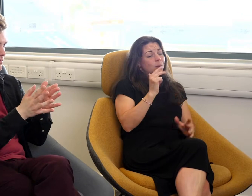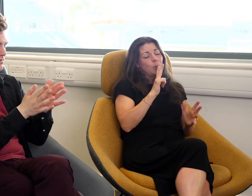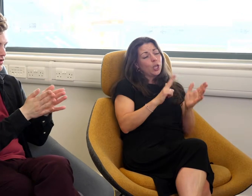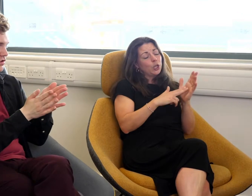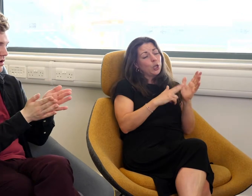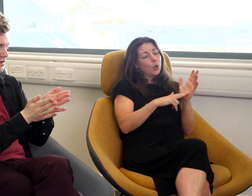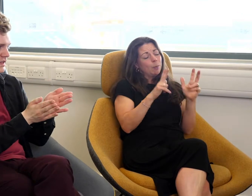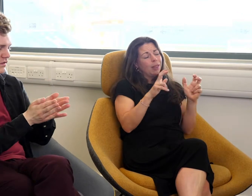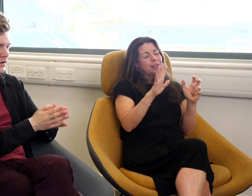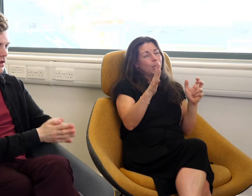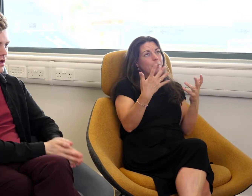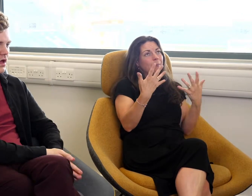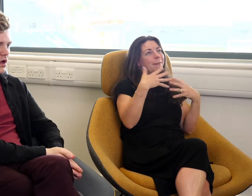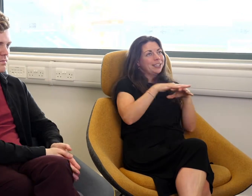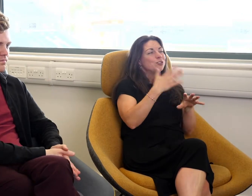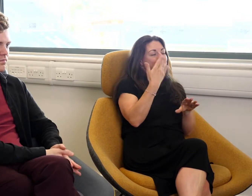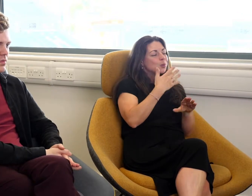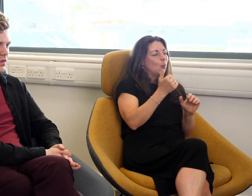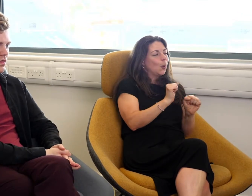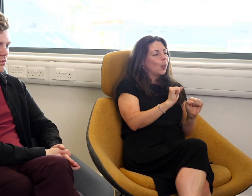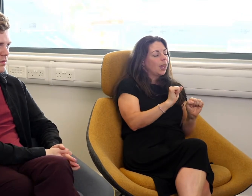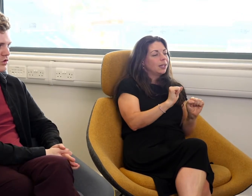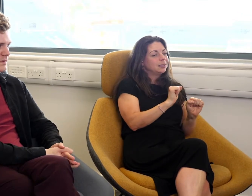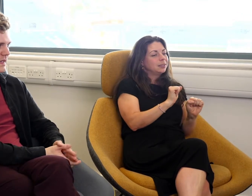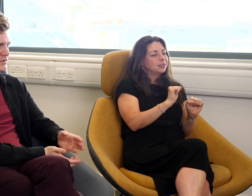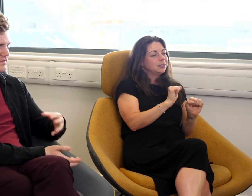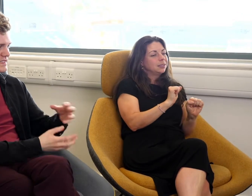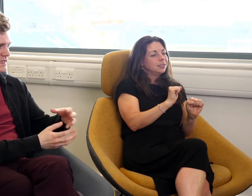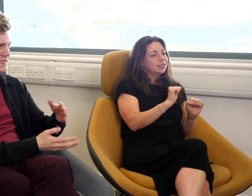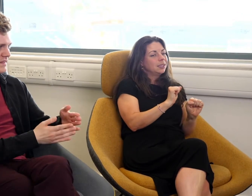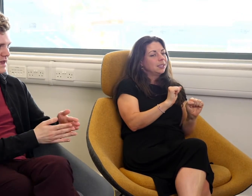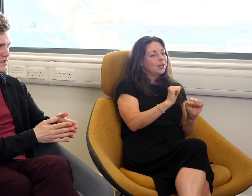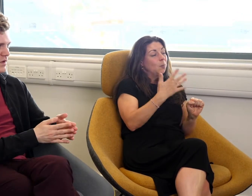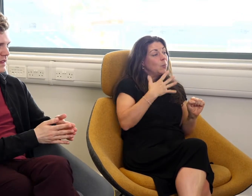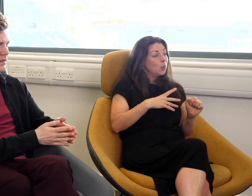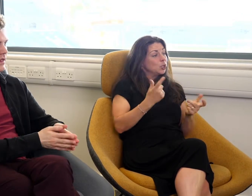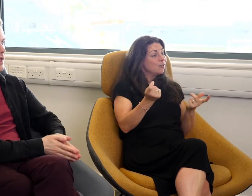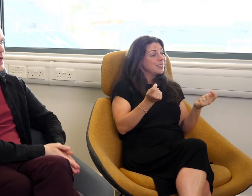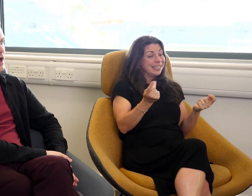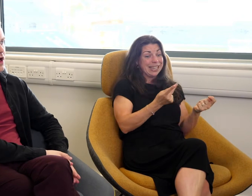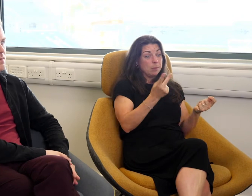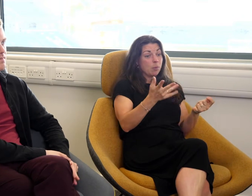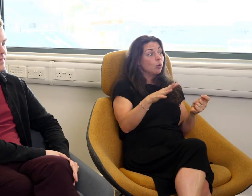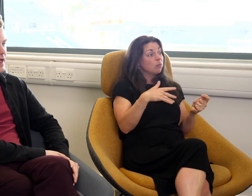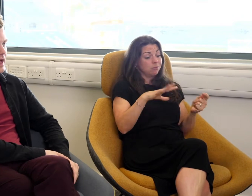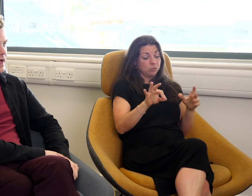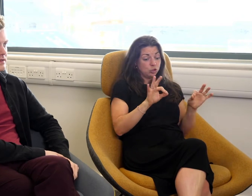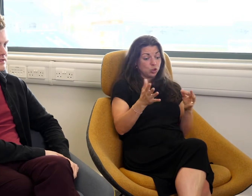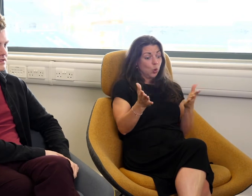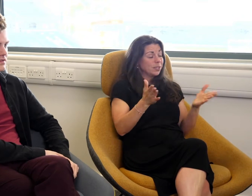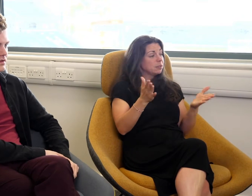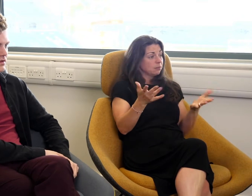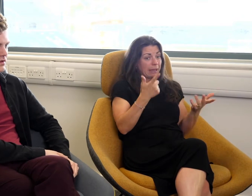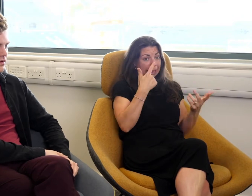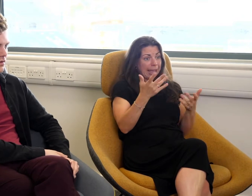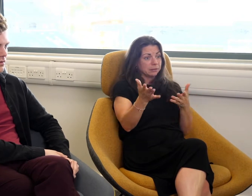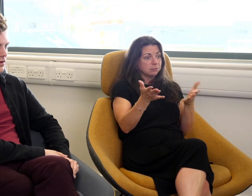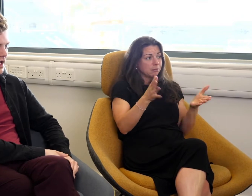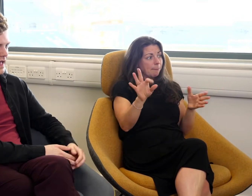children who aren't deaf. We want to be able to facilitate that as well, and take